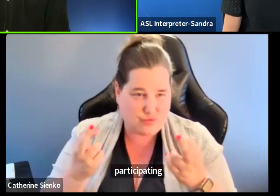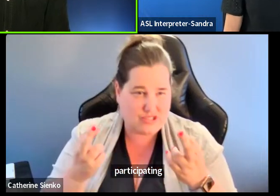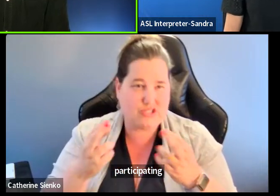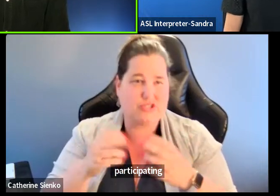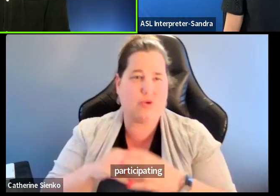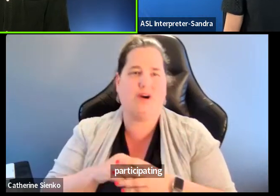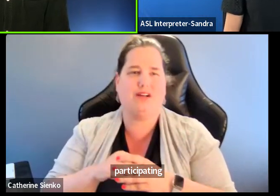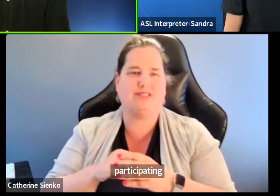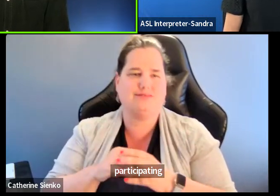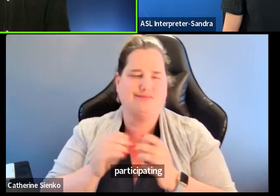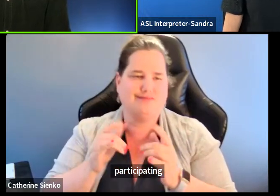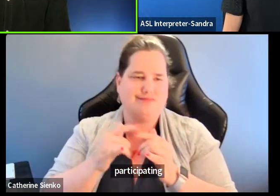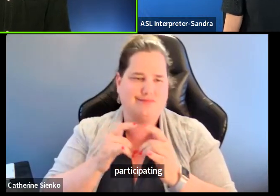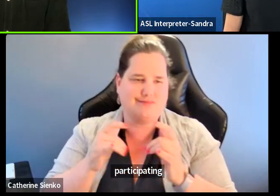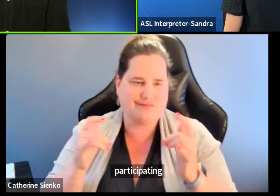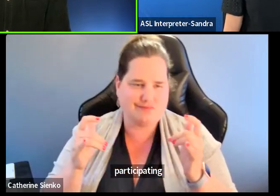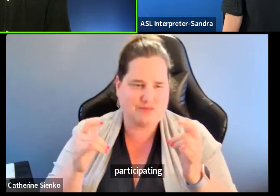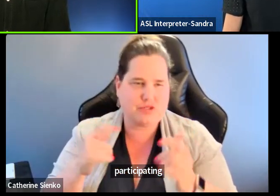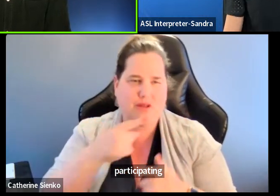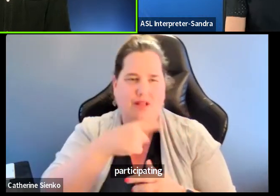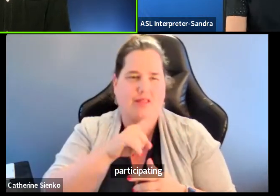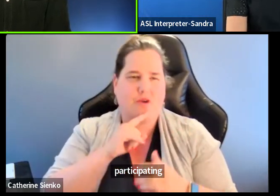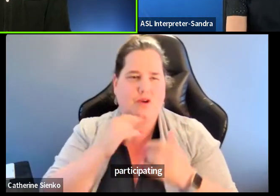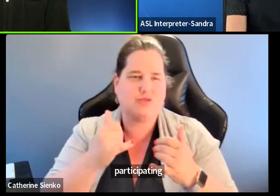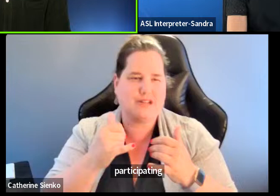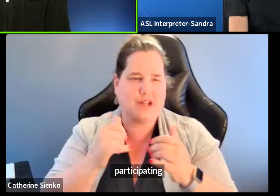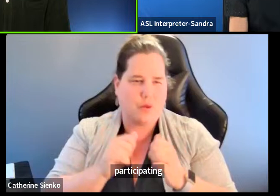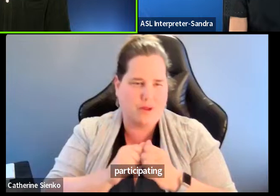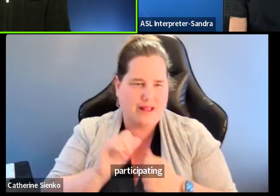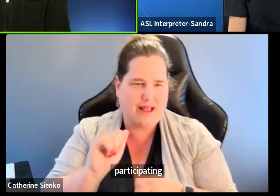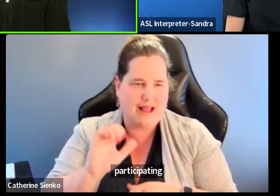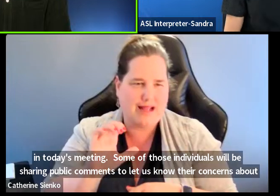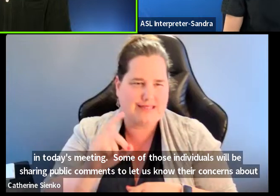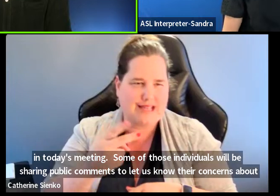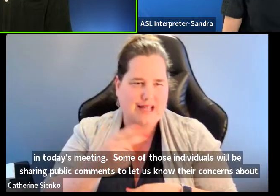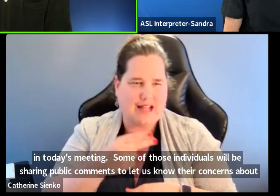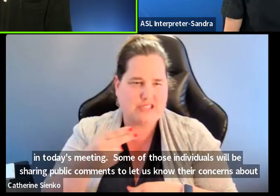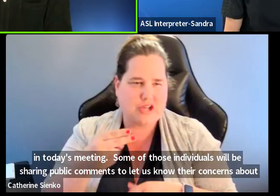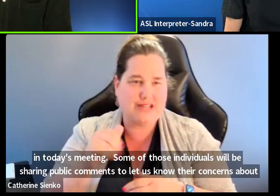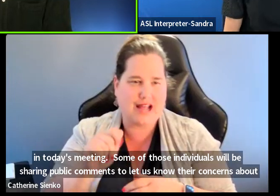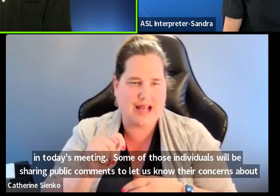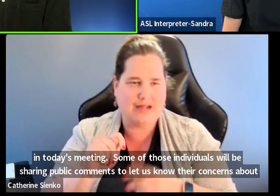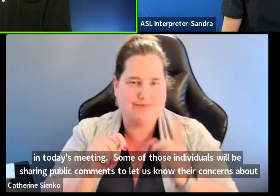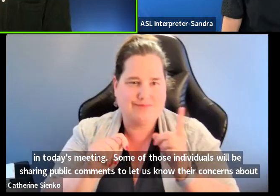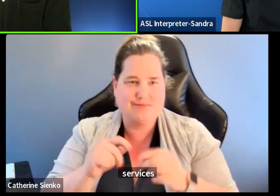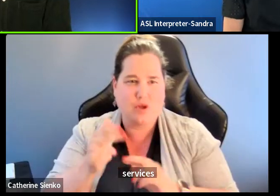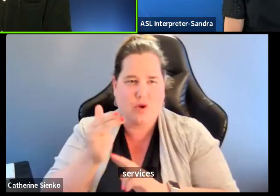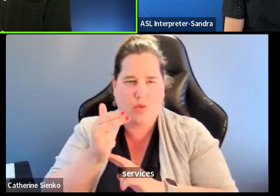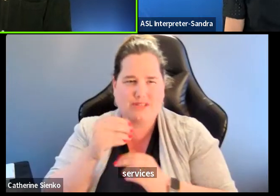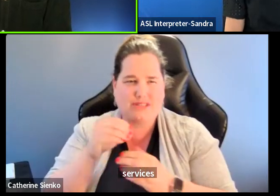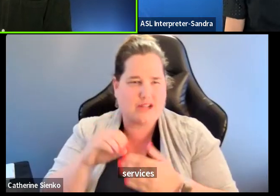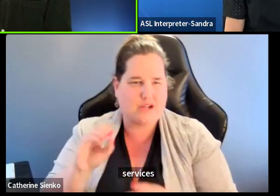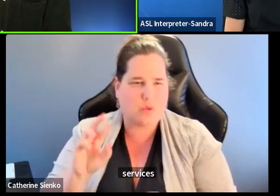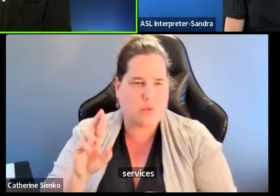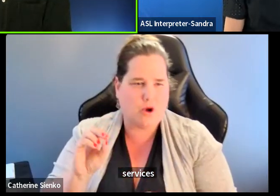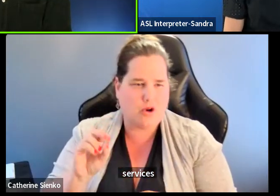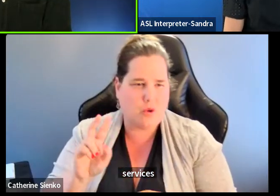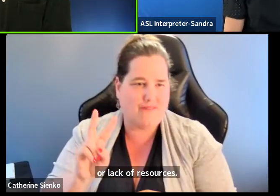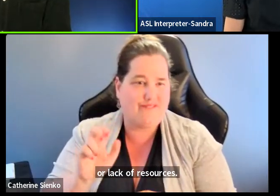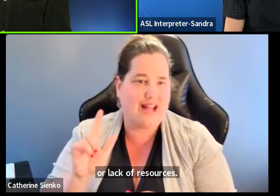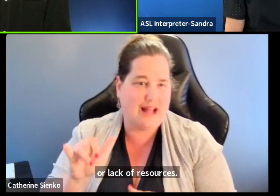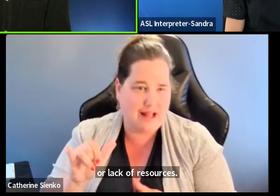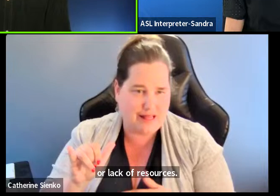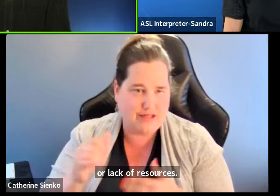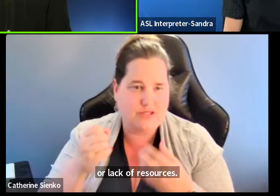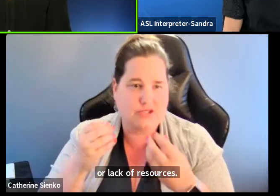concerns about services or lack of resources. So right now they are with